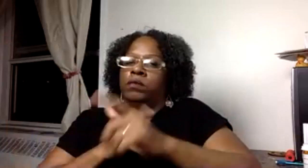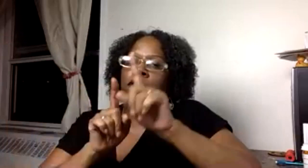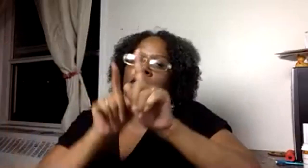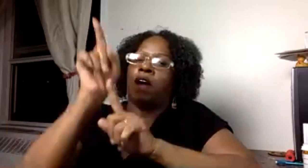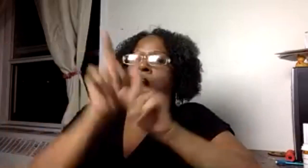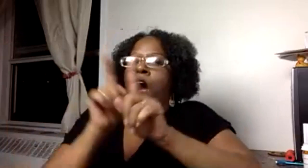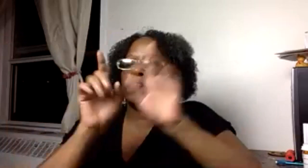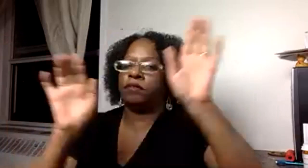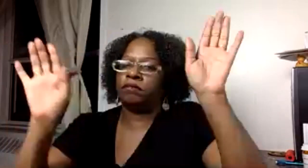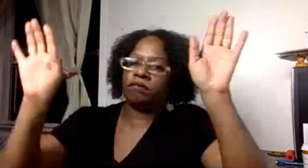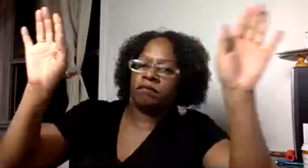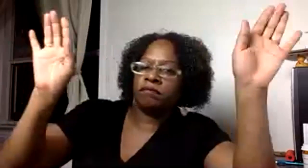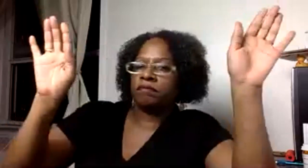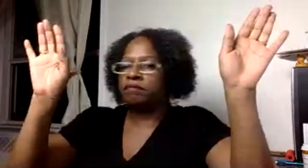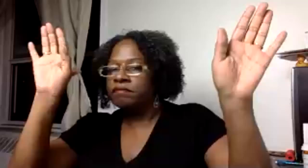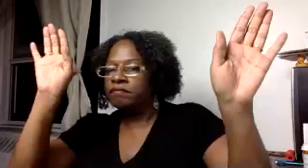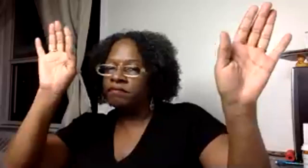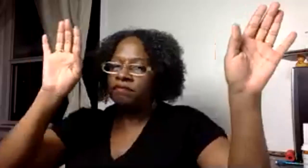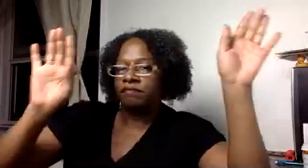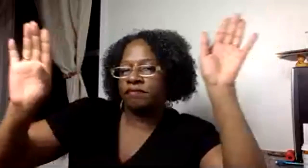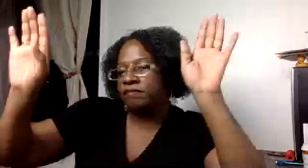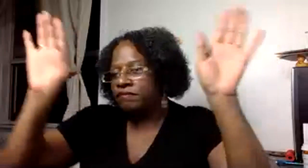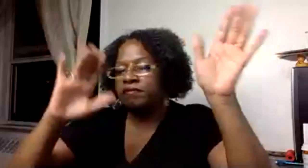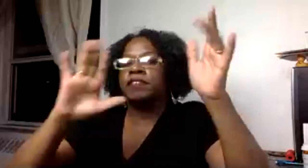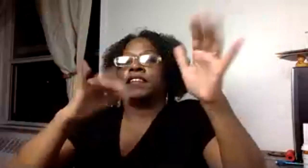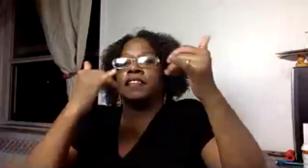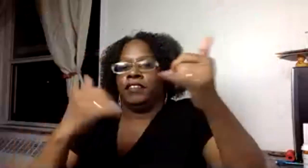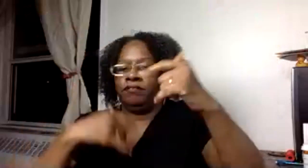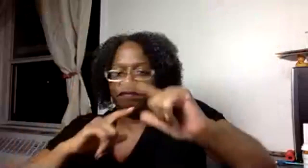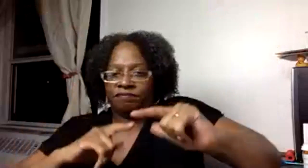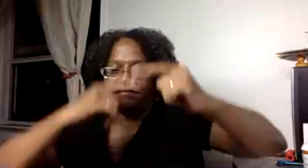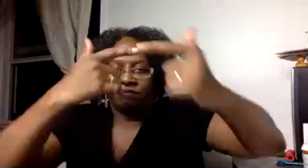And now we're going to turn it over to Sandy, our favorite audience member.